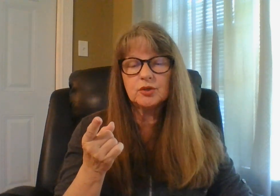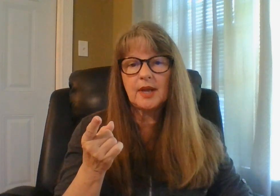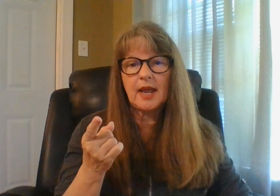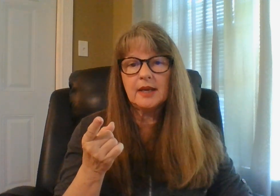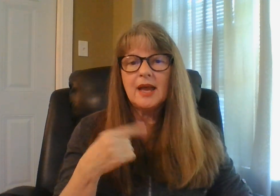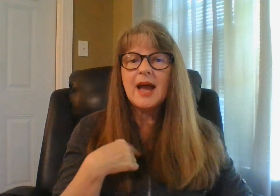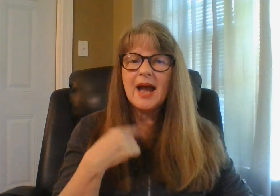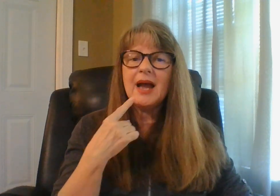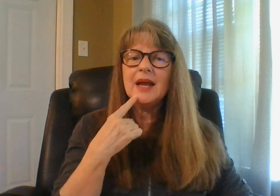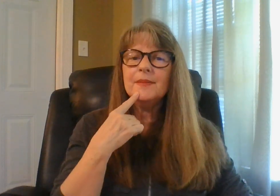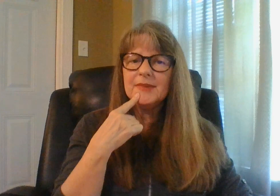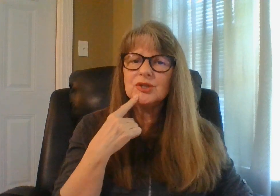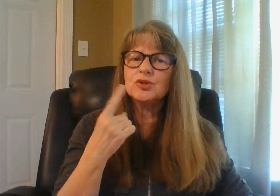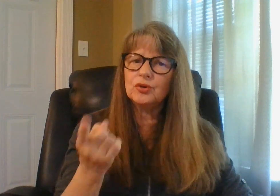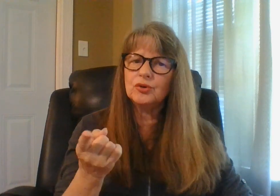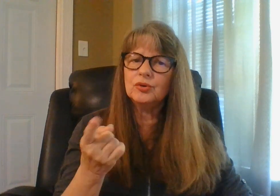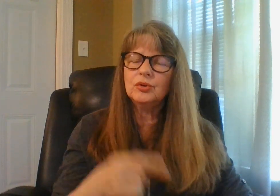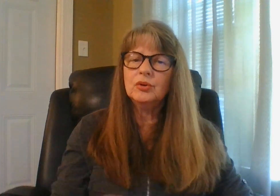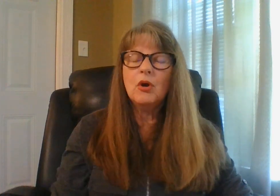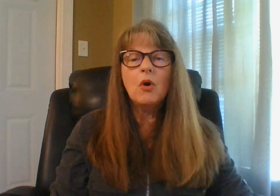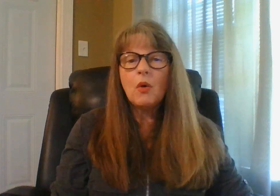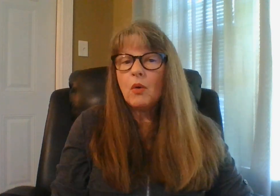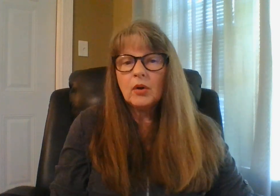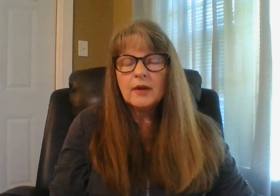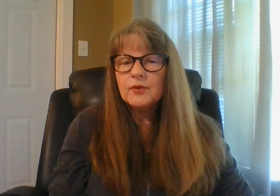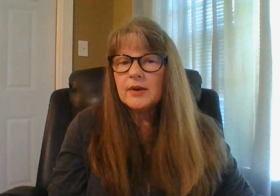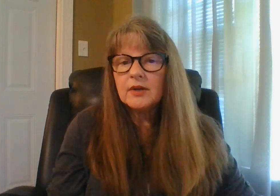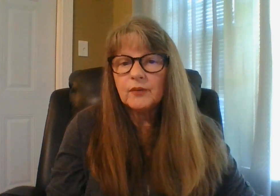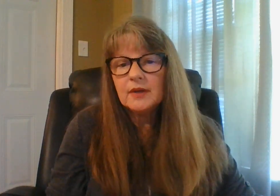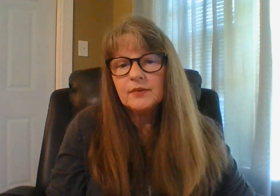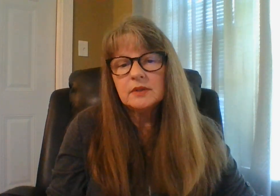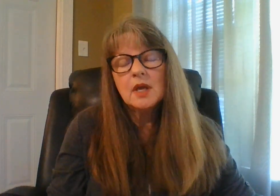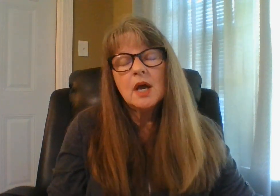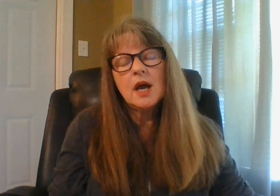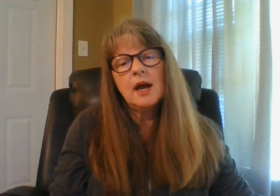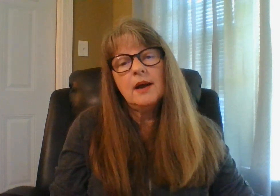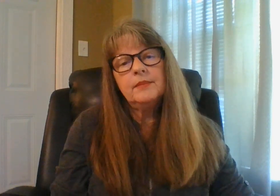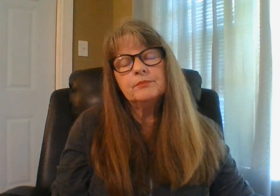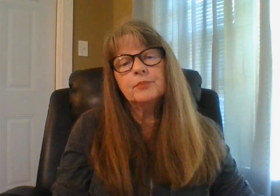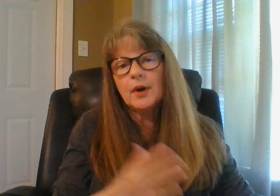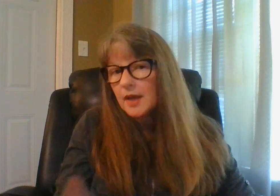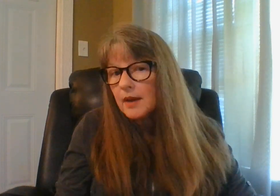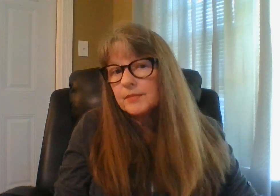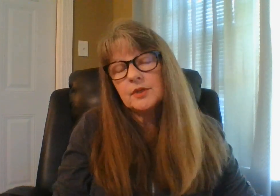your cat. I miss her. Or if you had never even brought up the